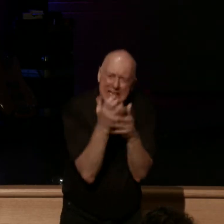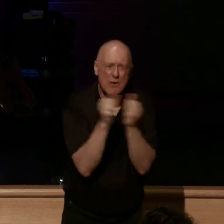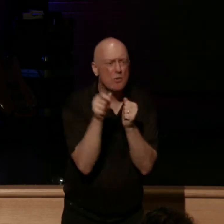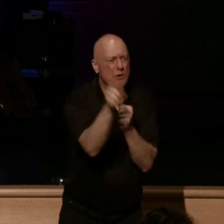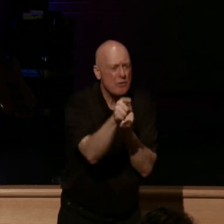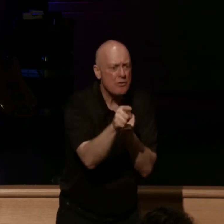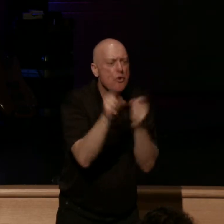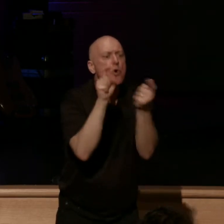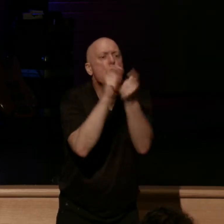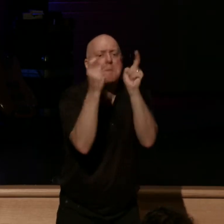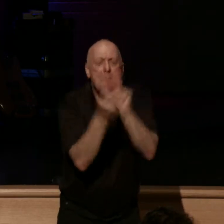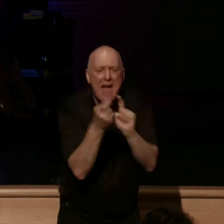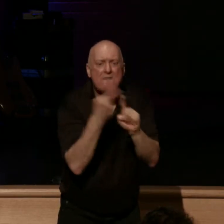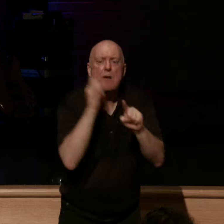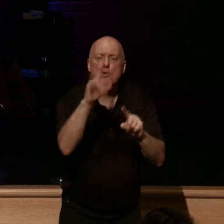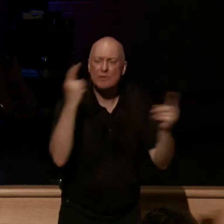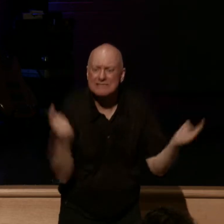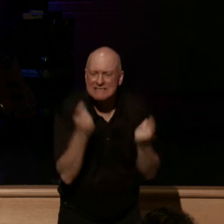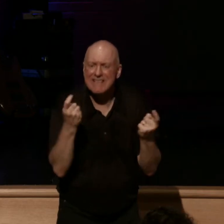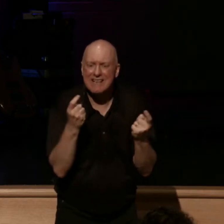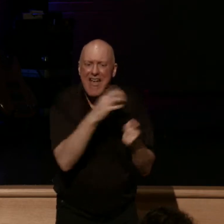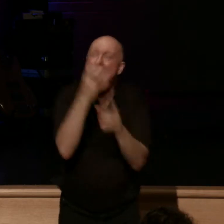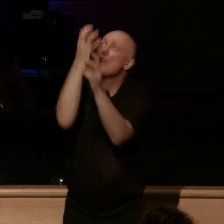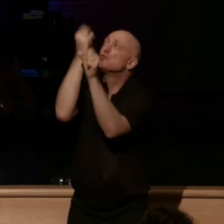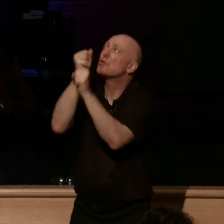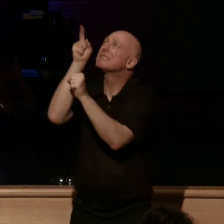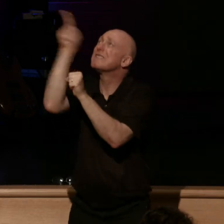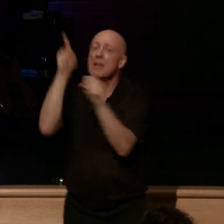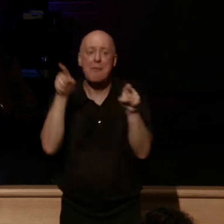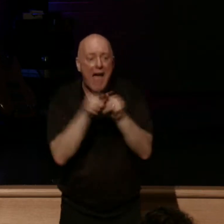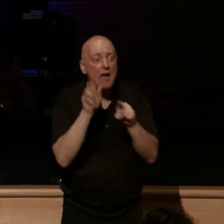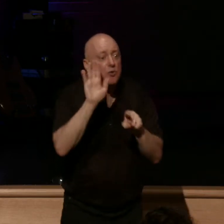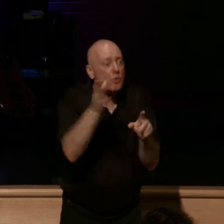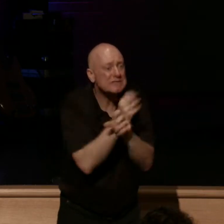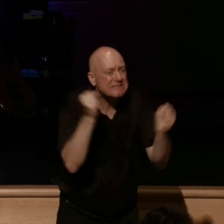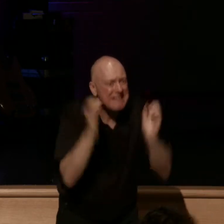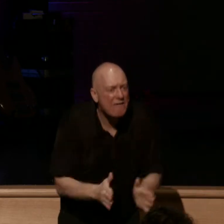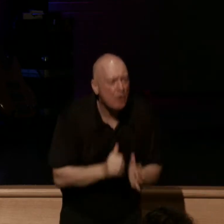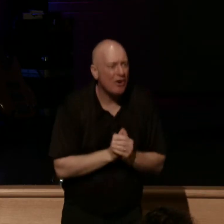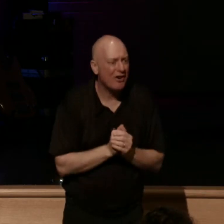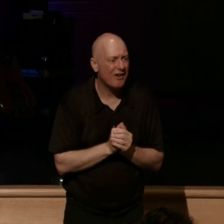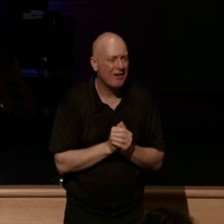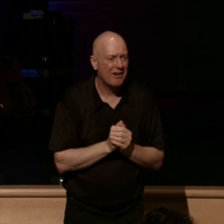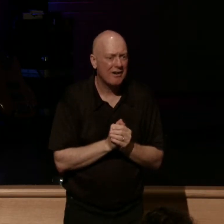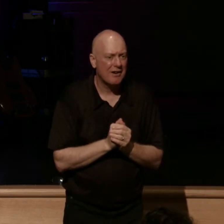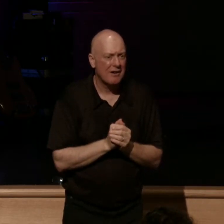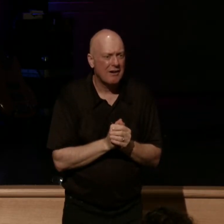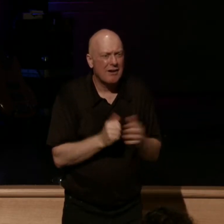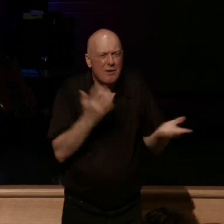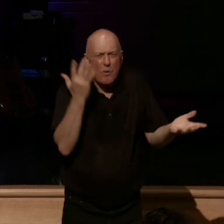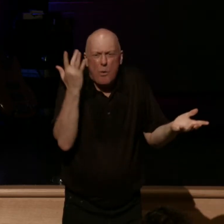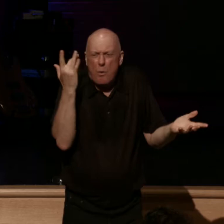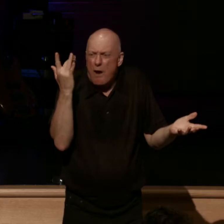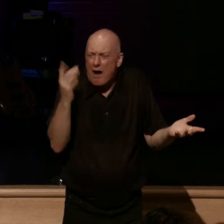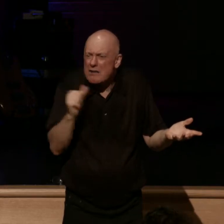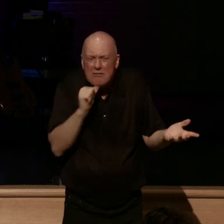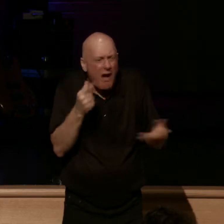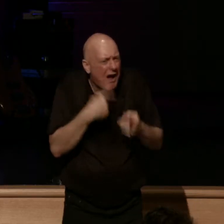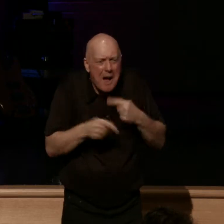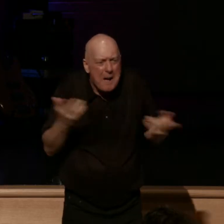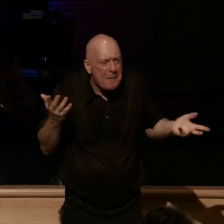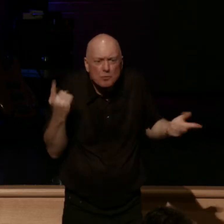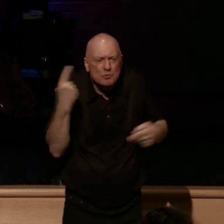you to turn from sin and trust him as Savior. I ask you, why would you not